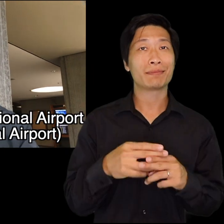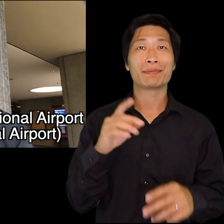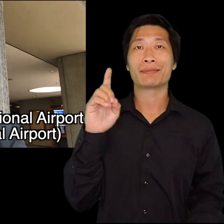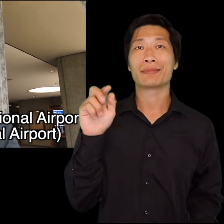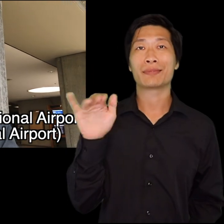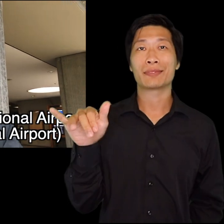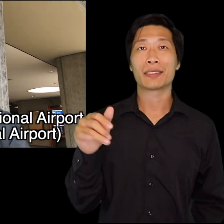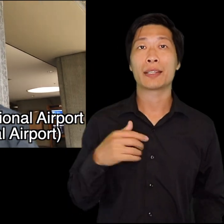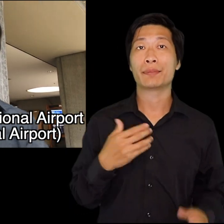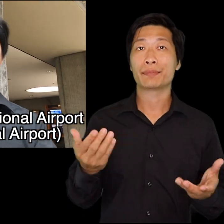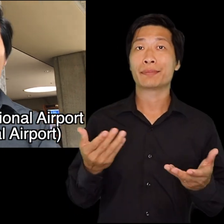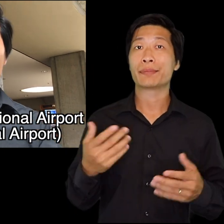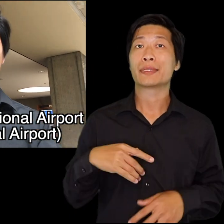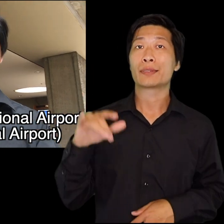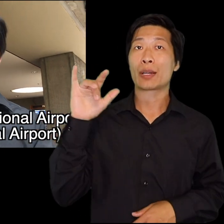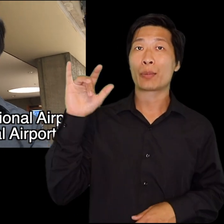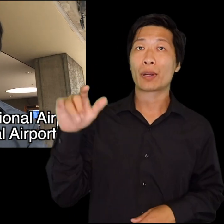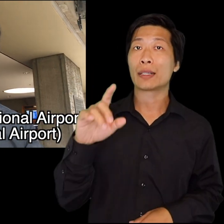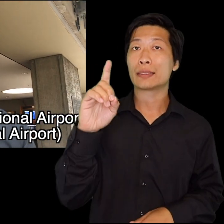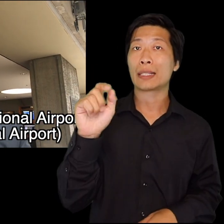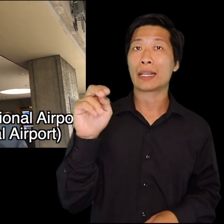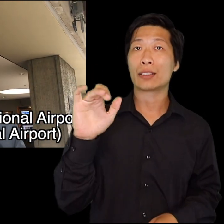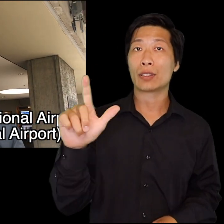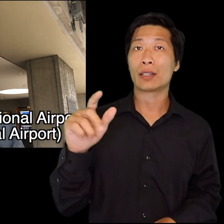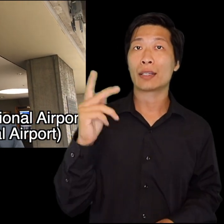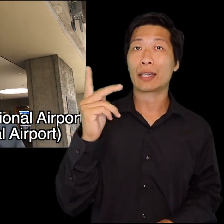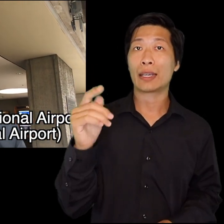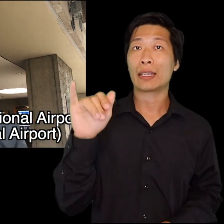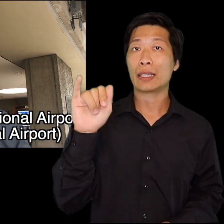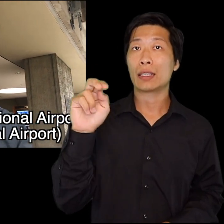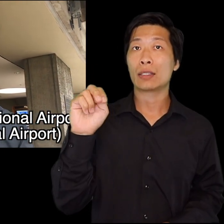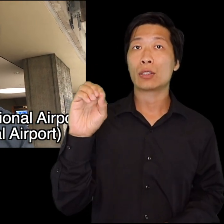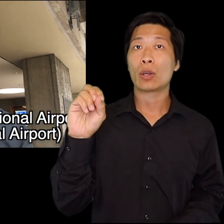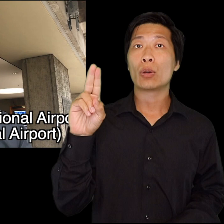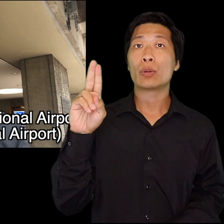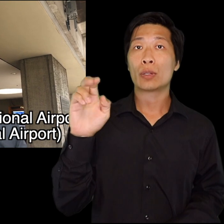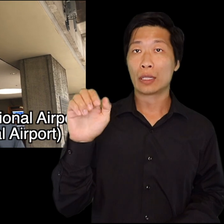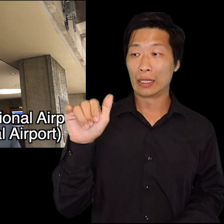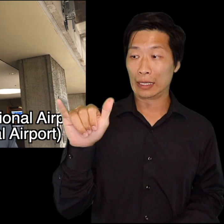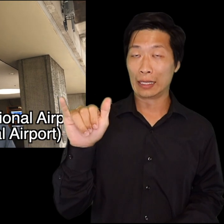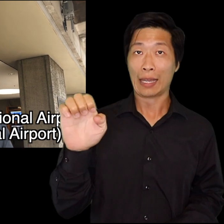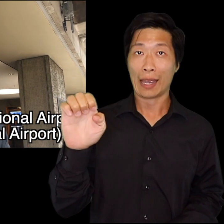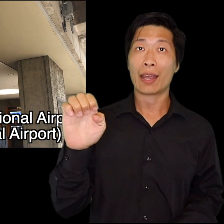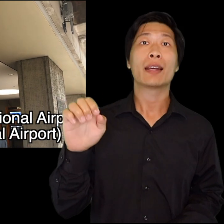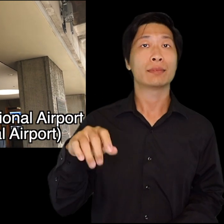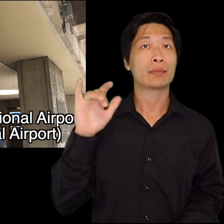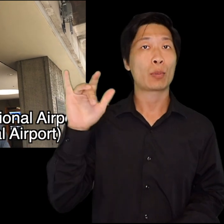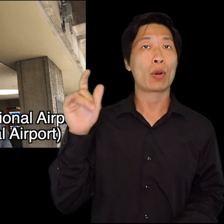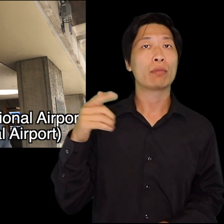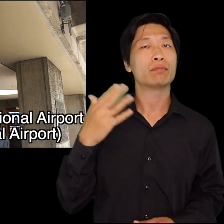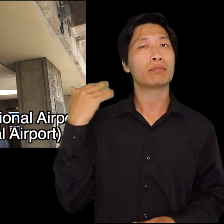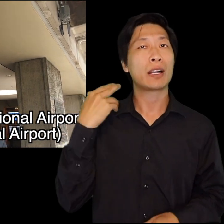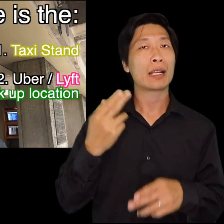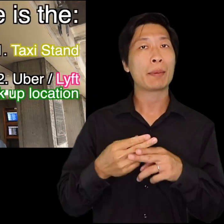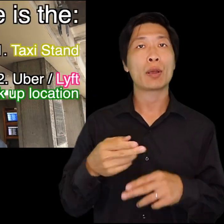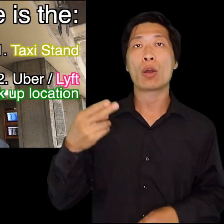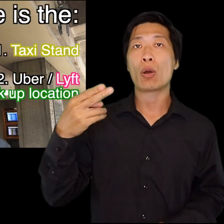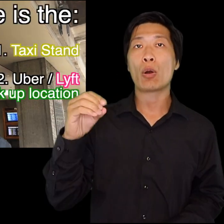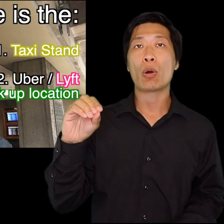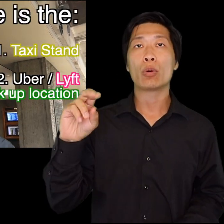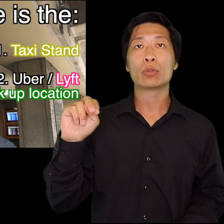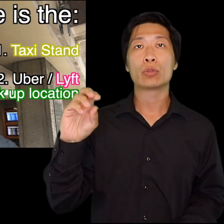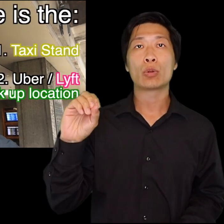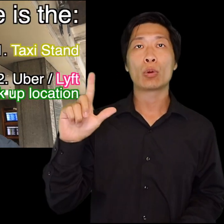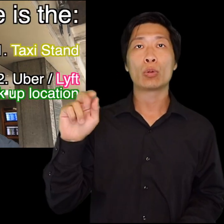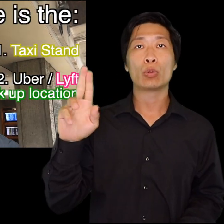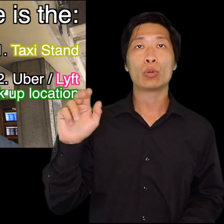Aloha everybody, my name is Danny and I'm here at the Daniel K. Inouye International Airport, formerly named as the Honolulu Airport. I'm here